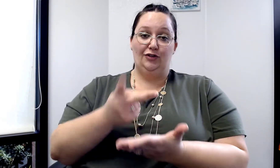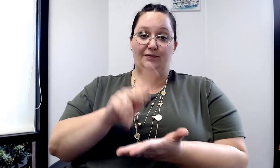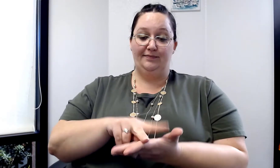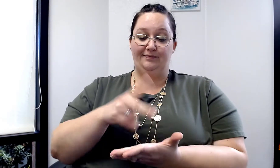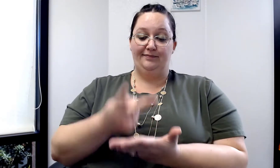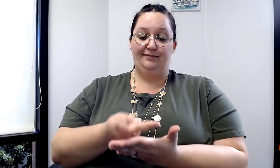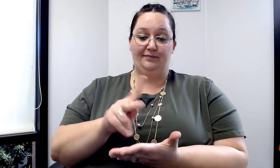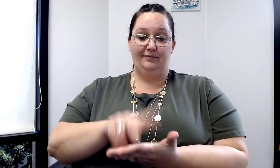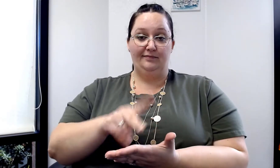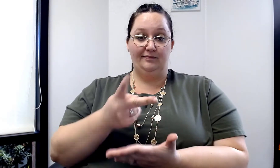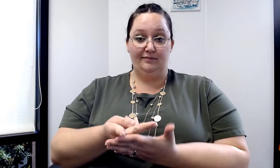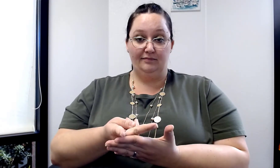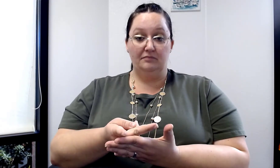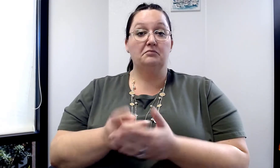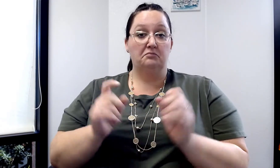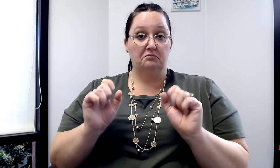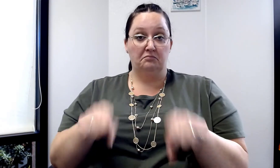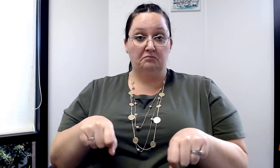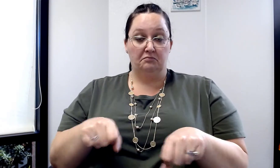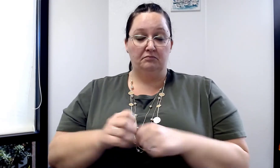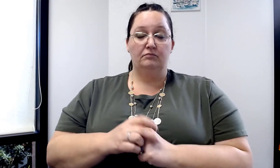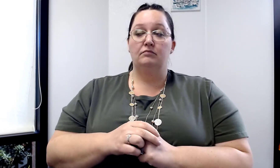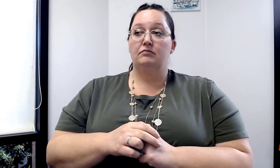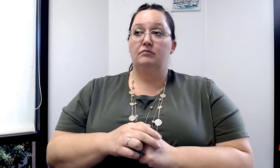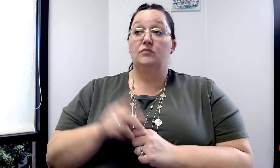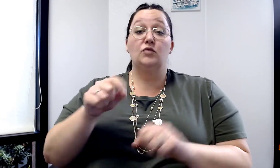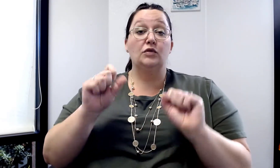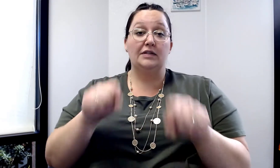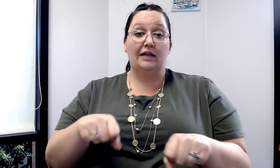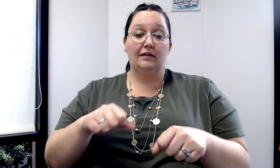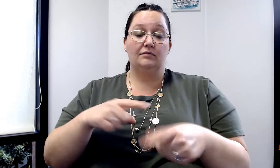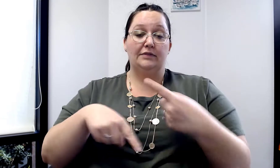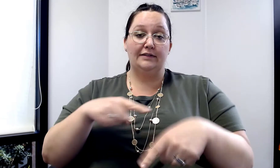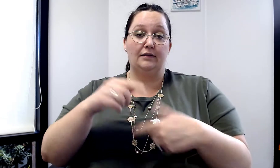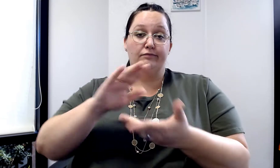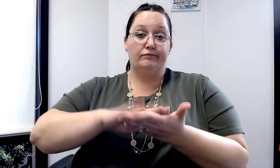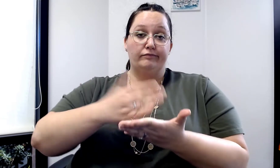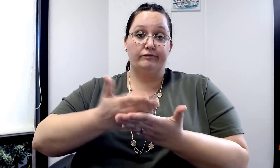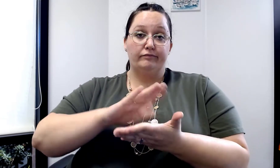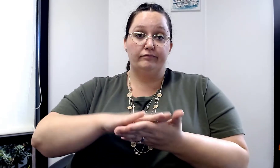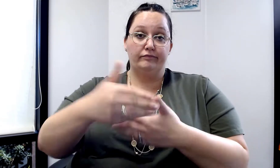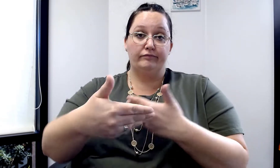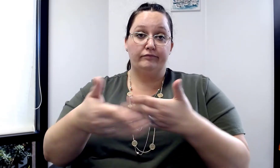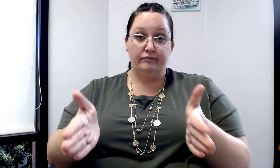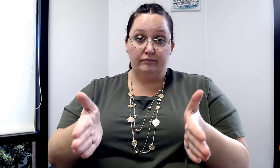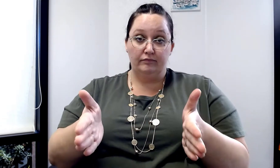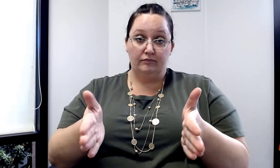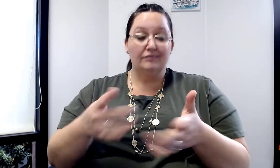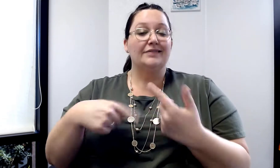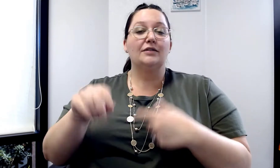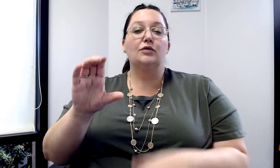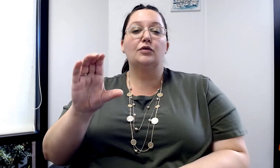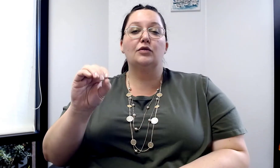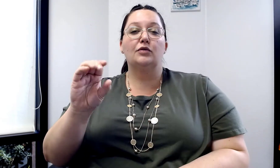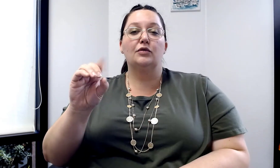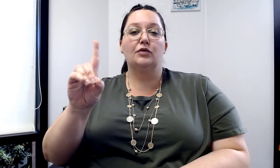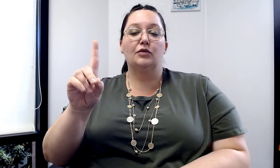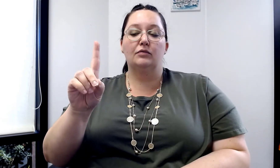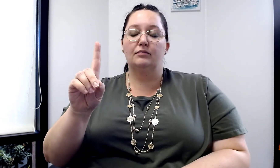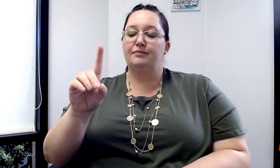Kitchen can be signed like this, or in addition to that, you can sign cook room, right? The sign